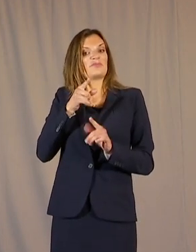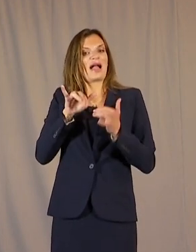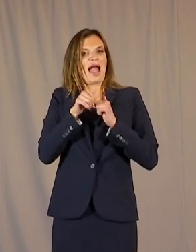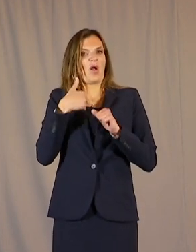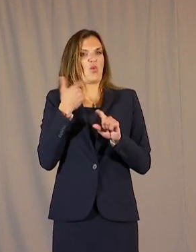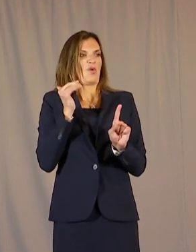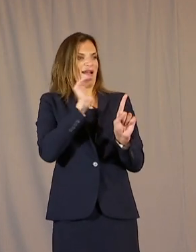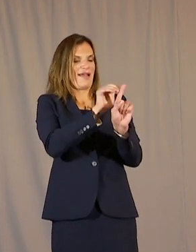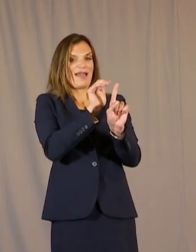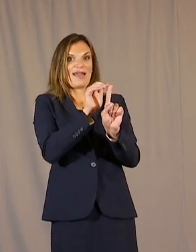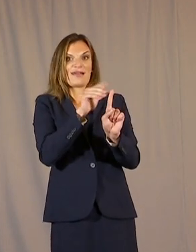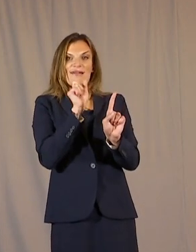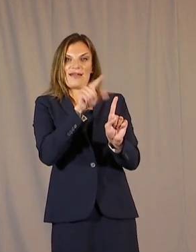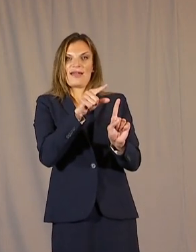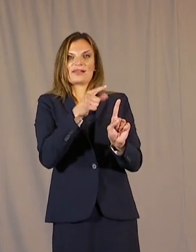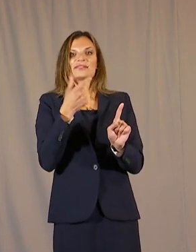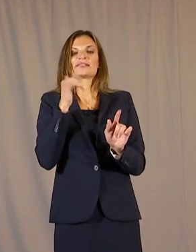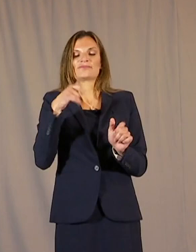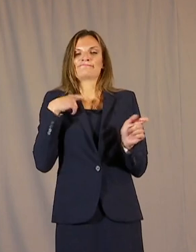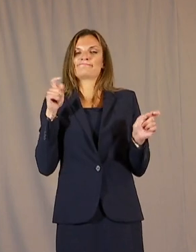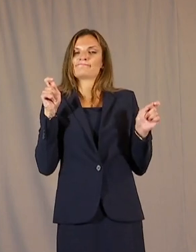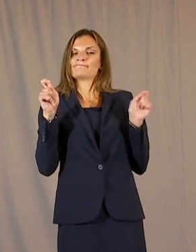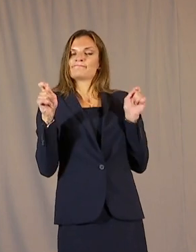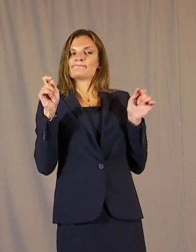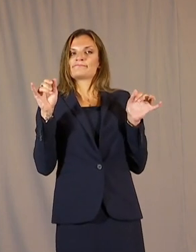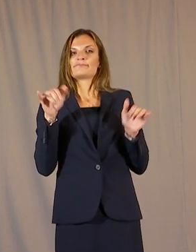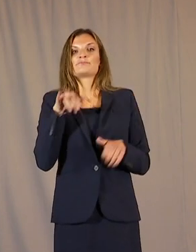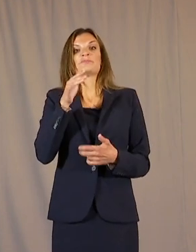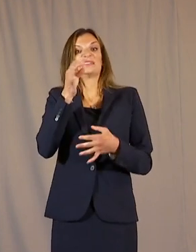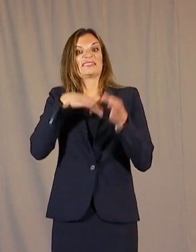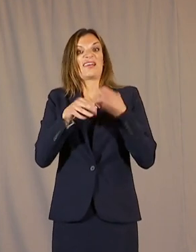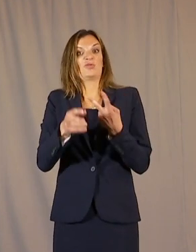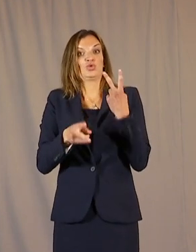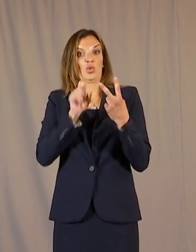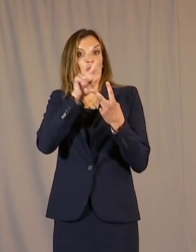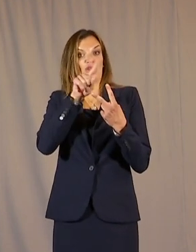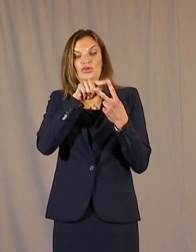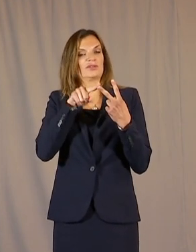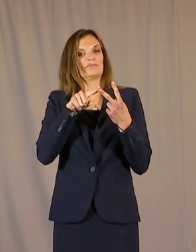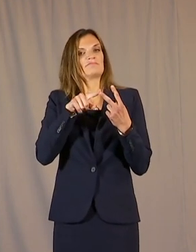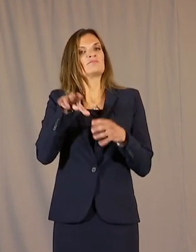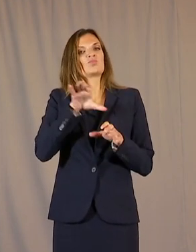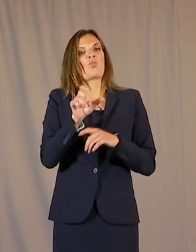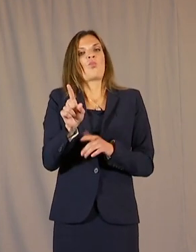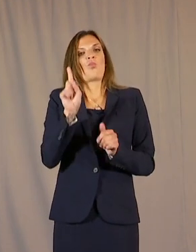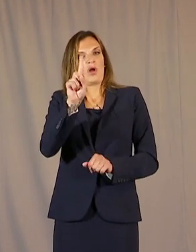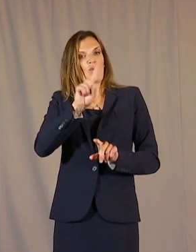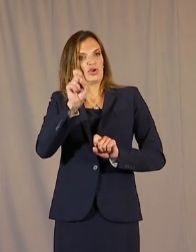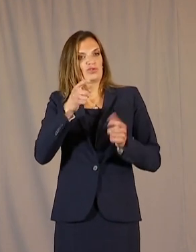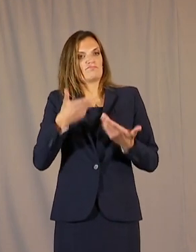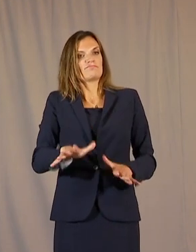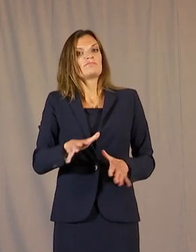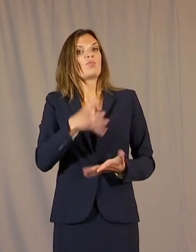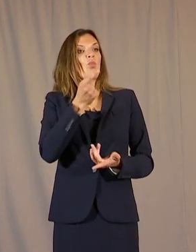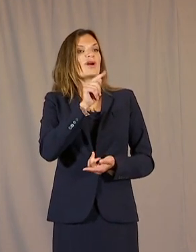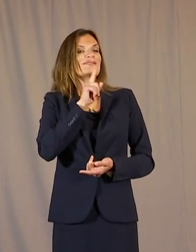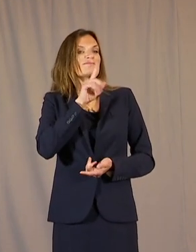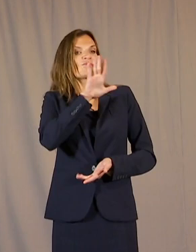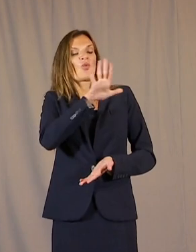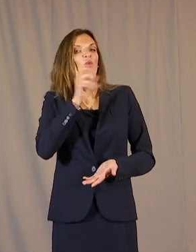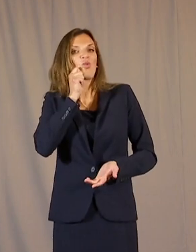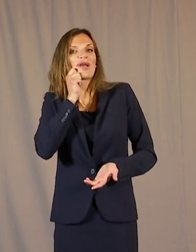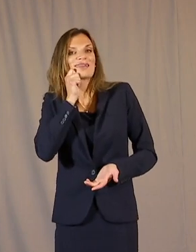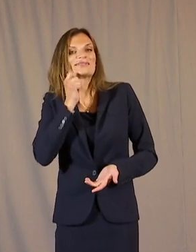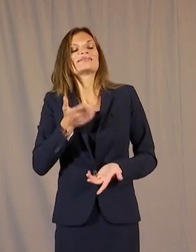for race and ethnicity, we're not asking two questions, we're asking one combined question: what is your race or ethnicity? You don't have to